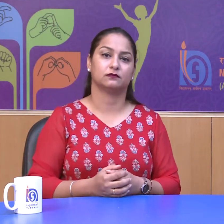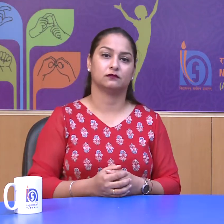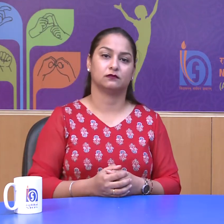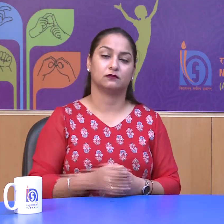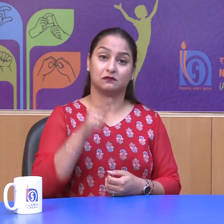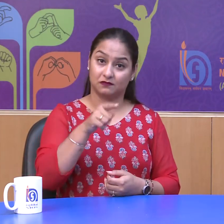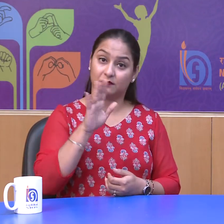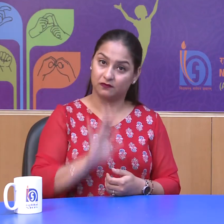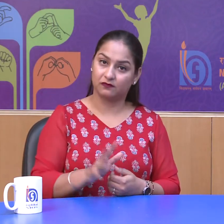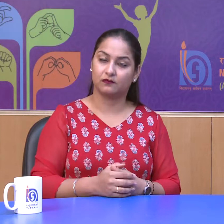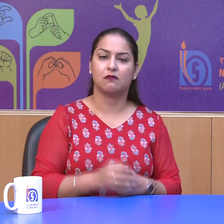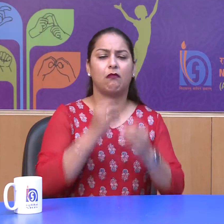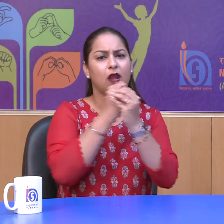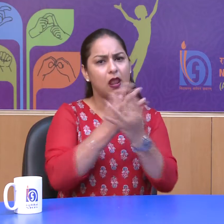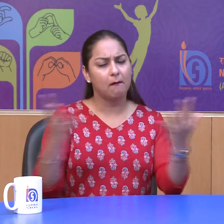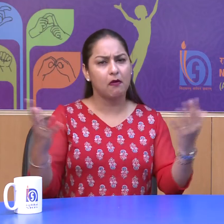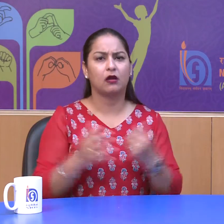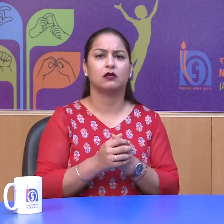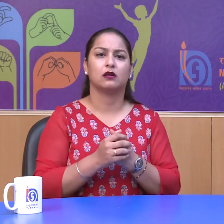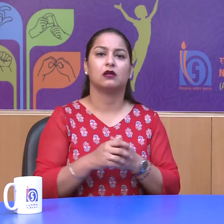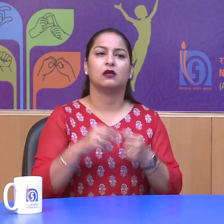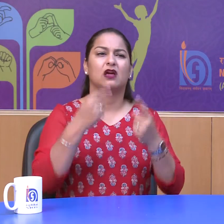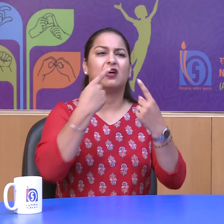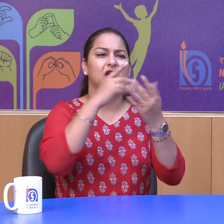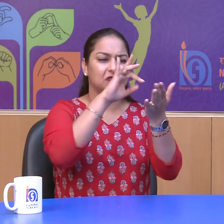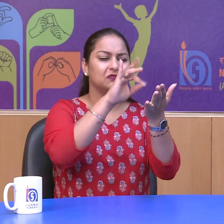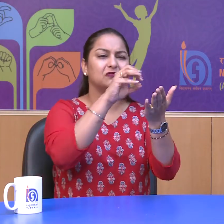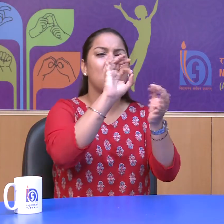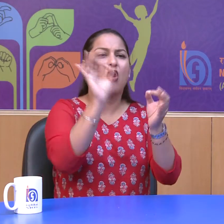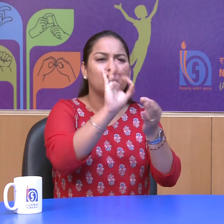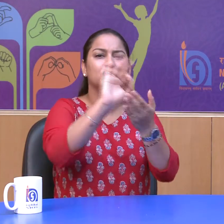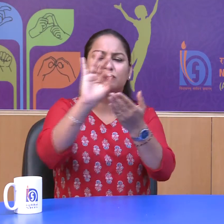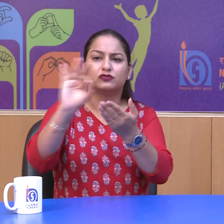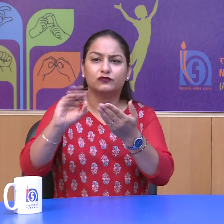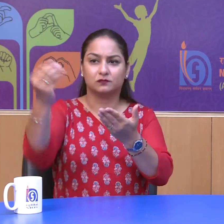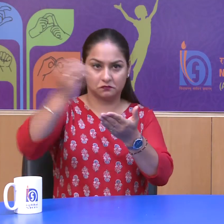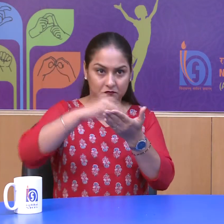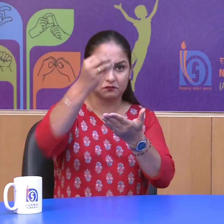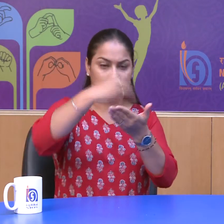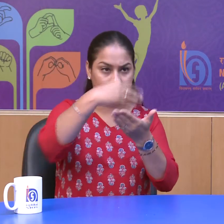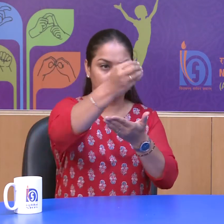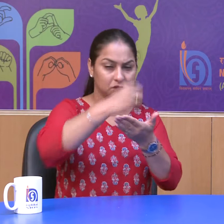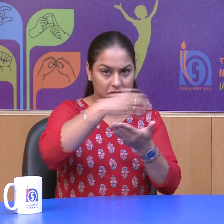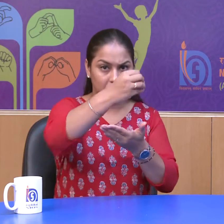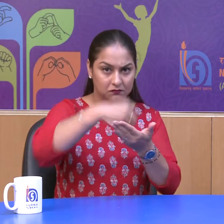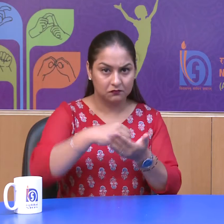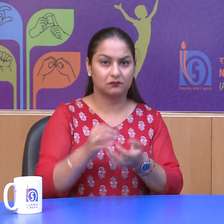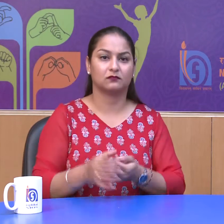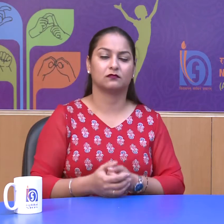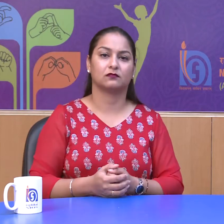are number of agencies that contribute to its formulations. The following